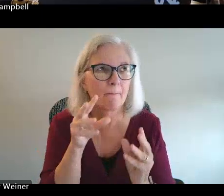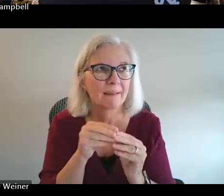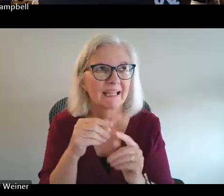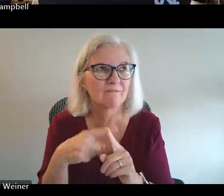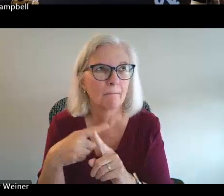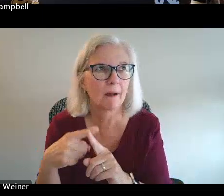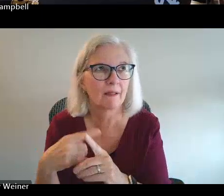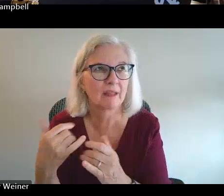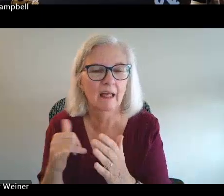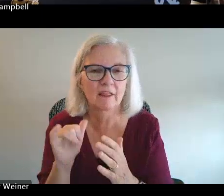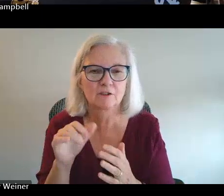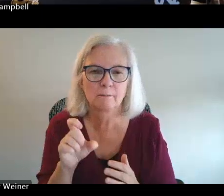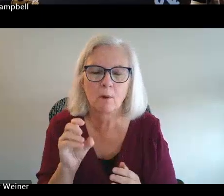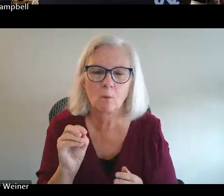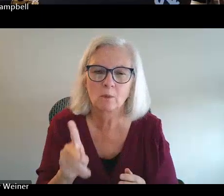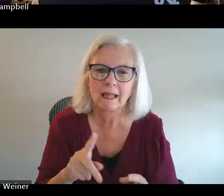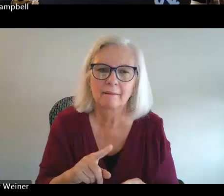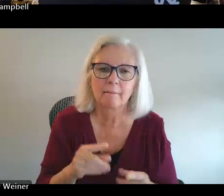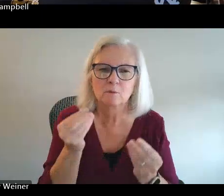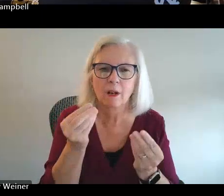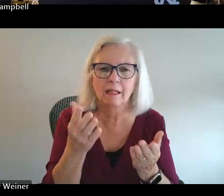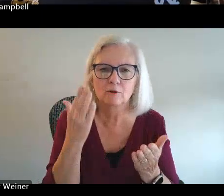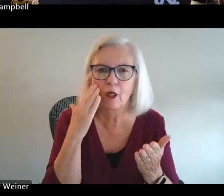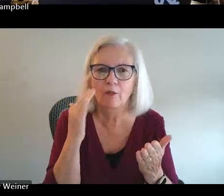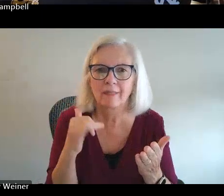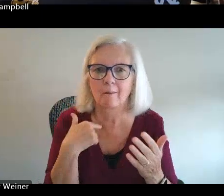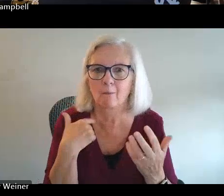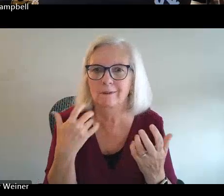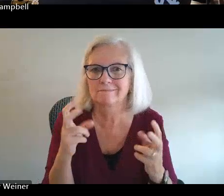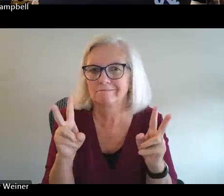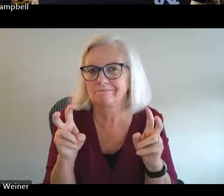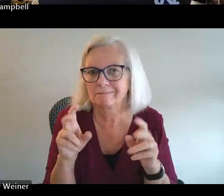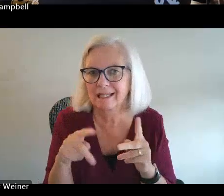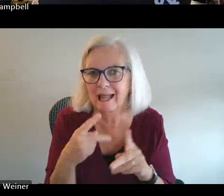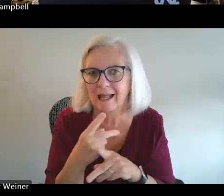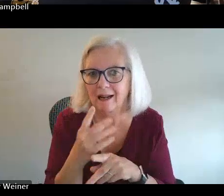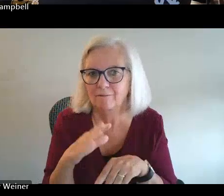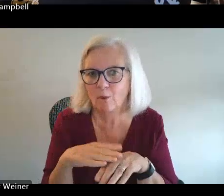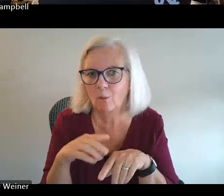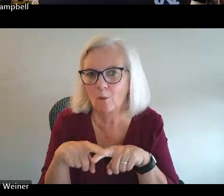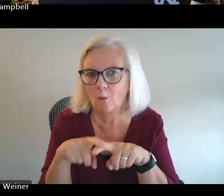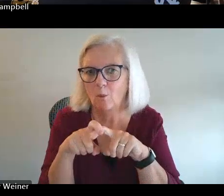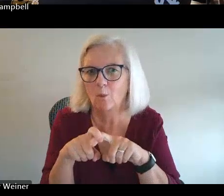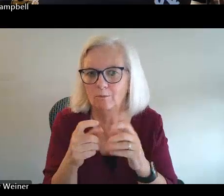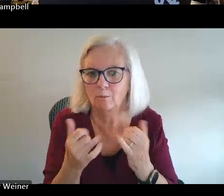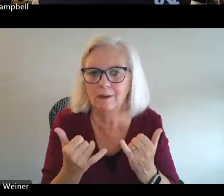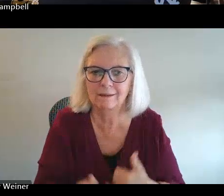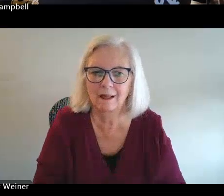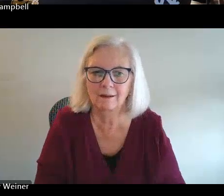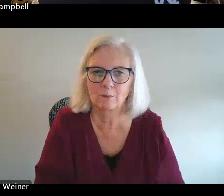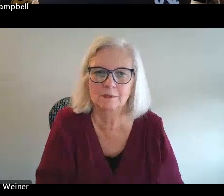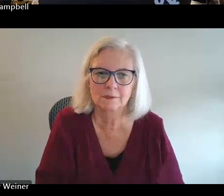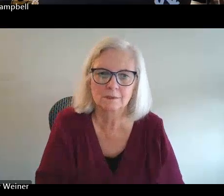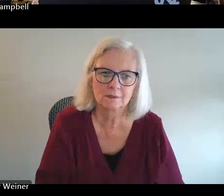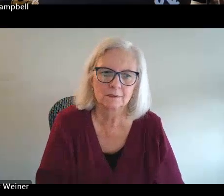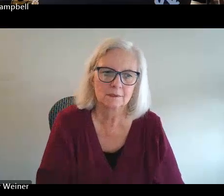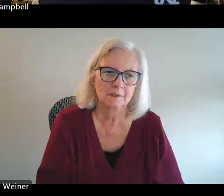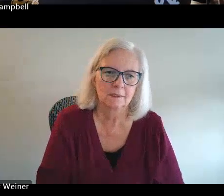bit. And so I know we're still on the agenda, even though we're not meeting monthly, but I did just kind of want to